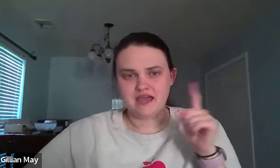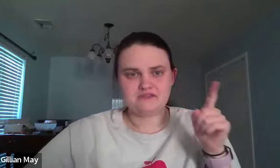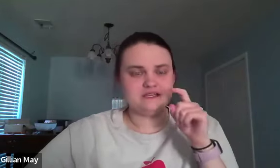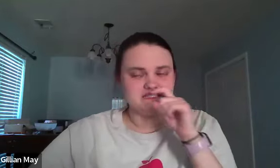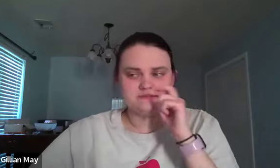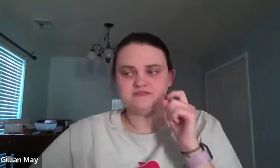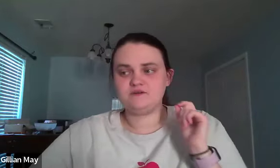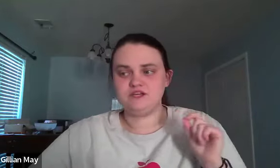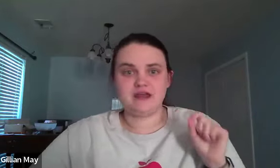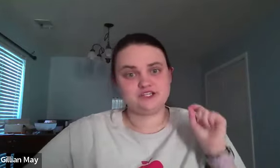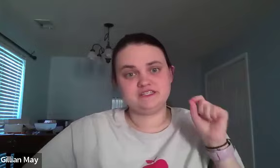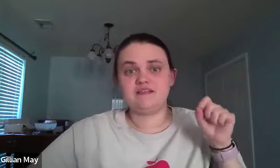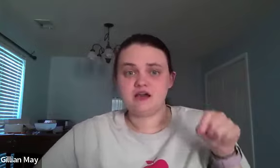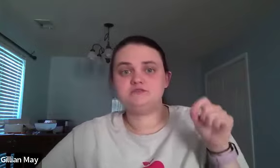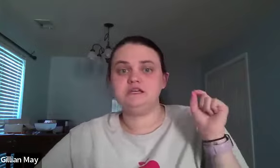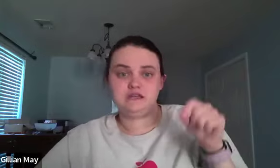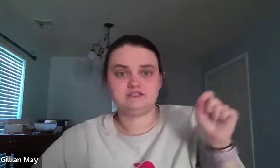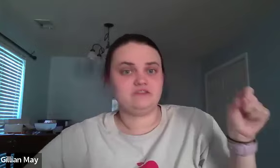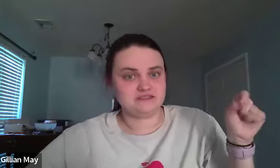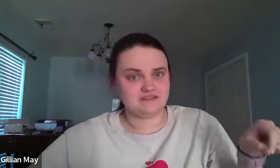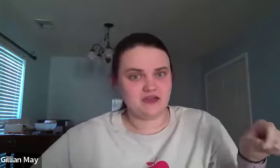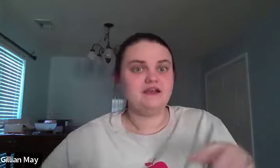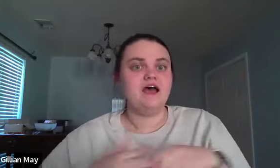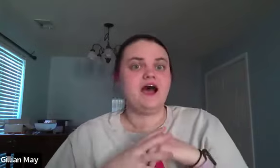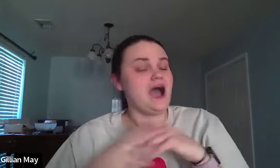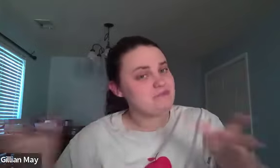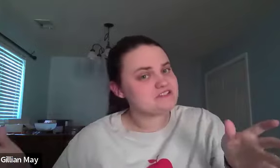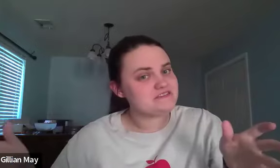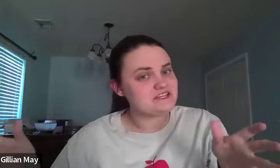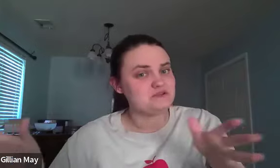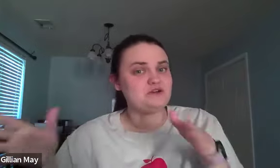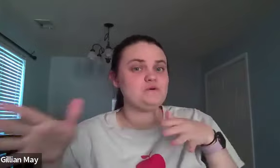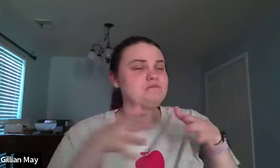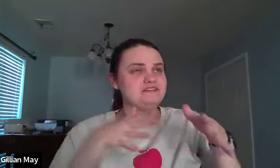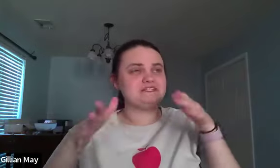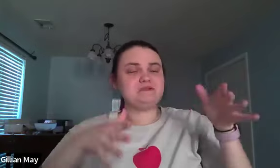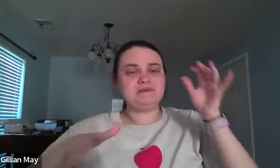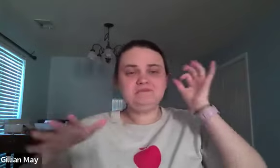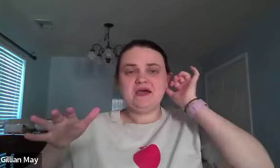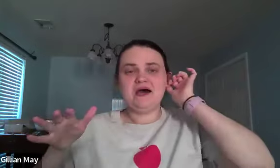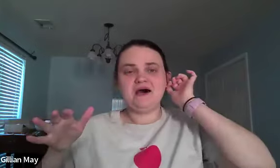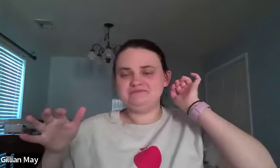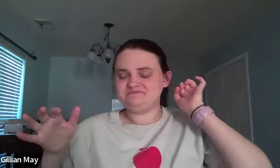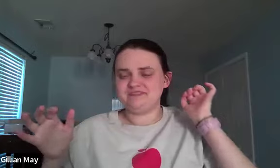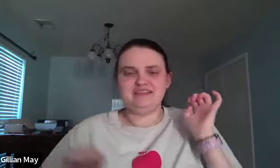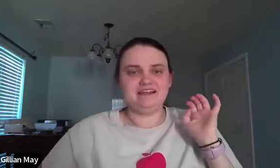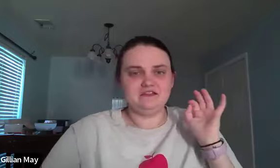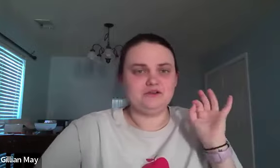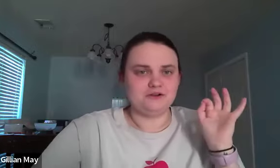yeah, there is a specific way you would actually say last week, next week, things like that. I personally think it's really cool what I'm about to explain. I get a little nerdy